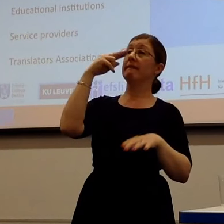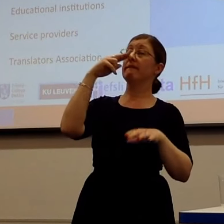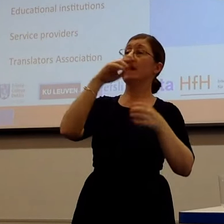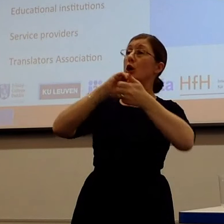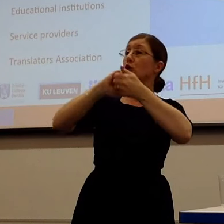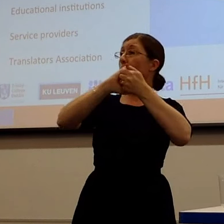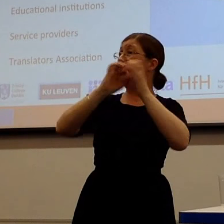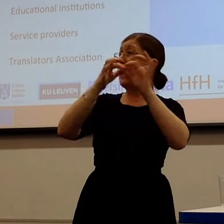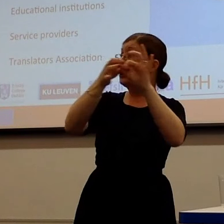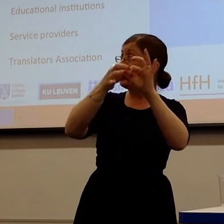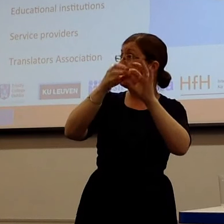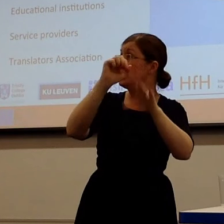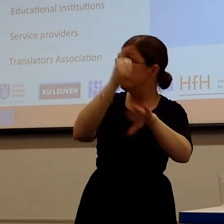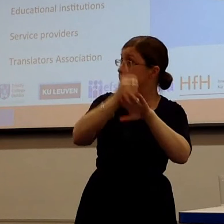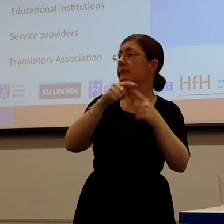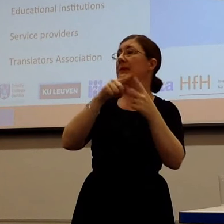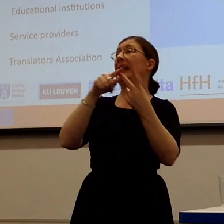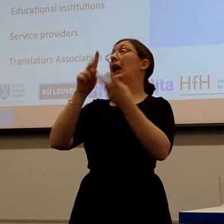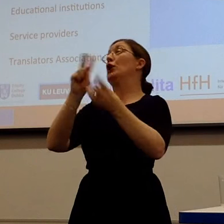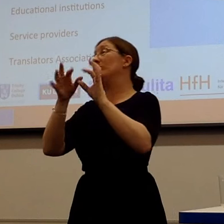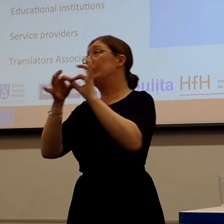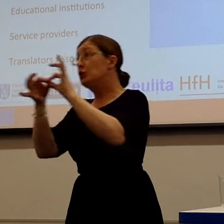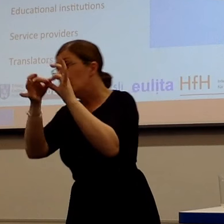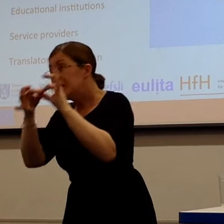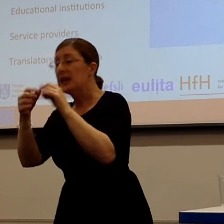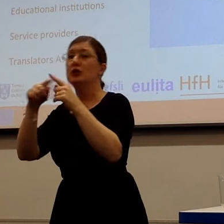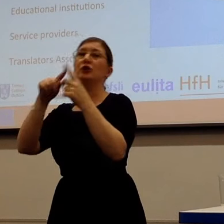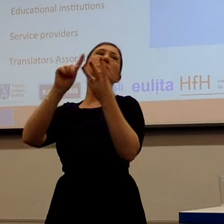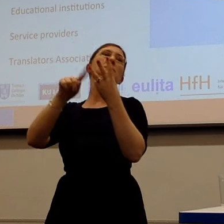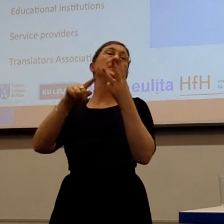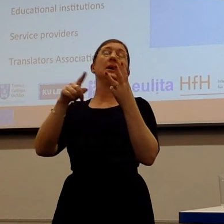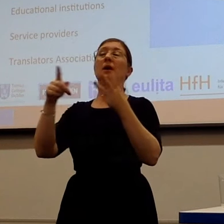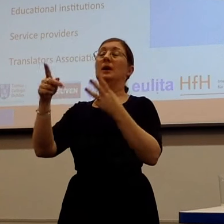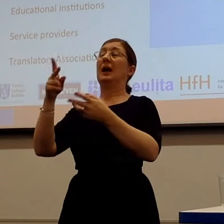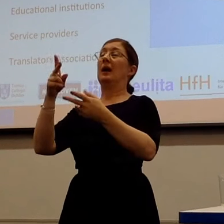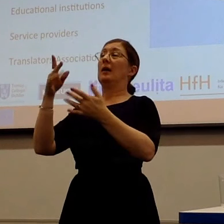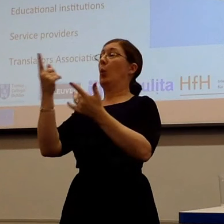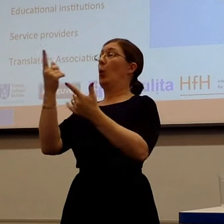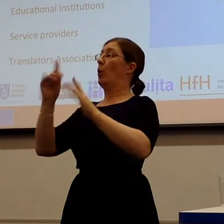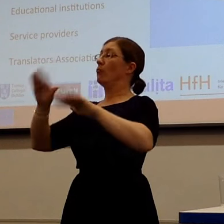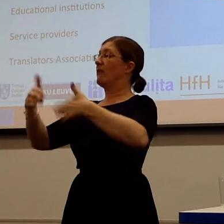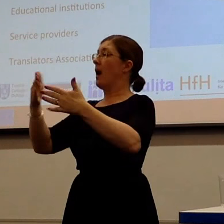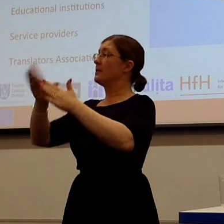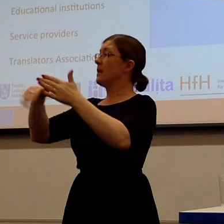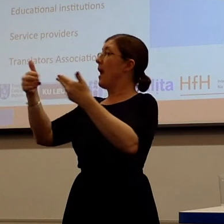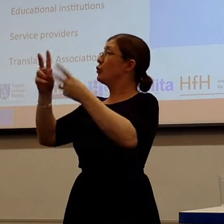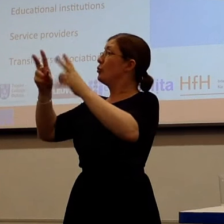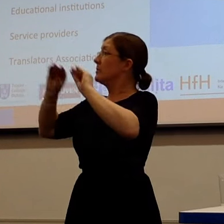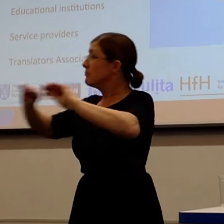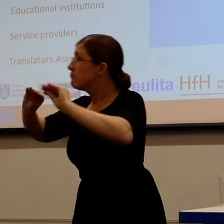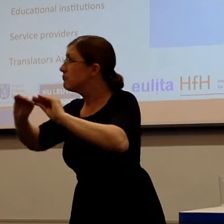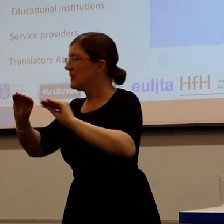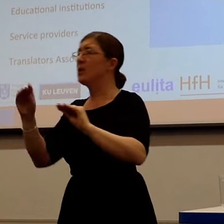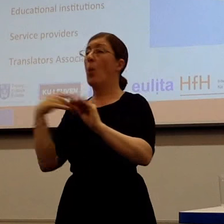to deaf associations across Europe, interpreting associations, and people who provide sign language interpreter